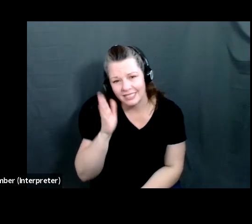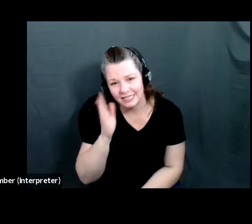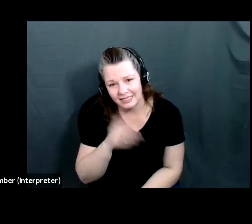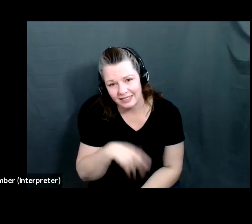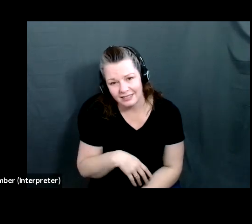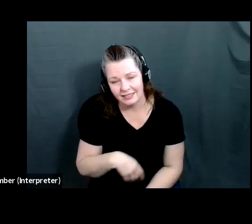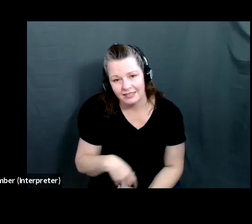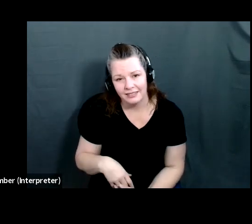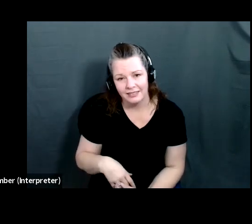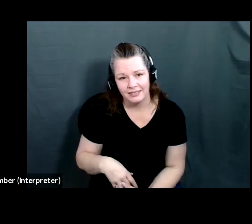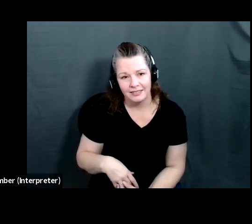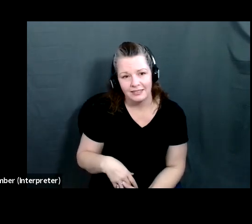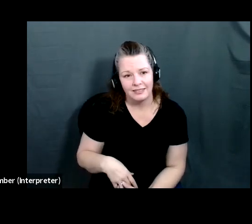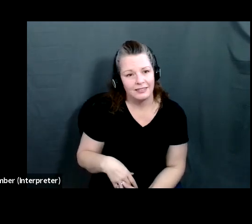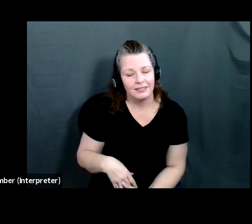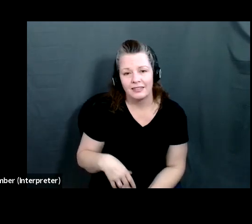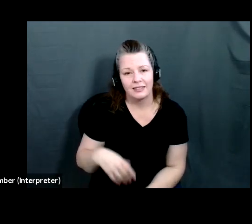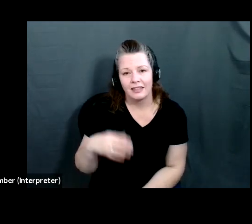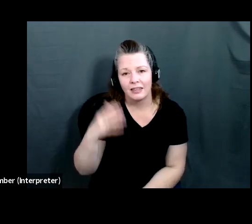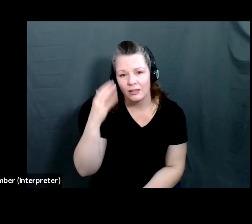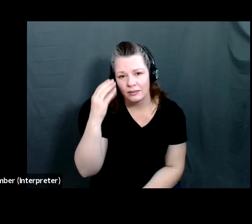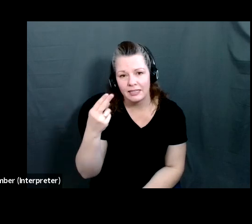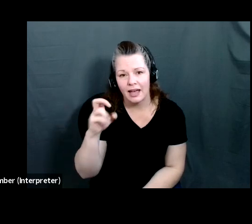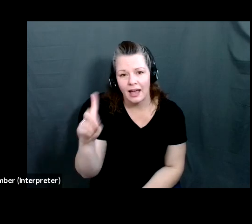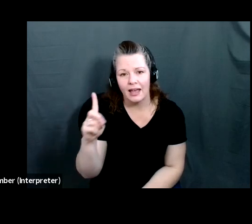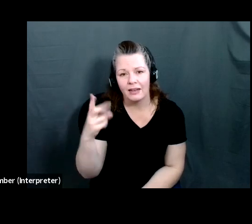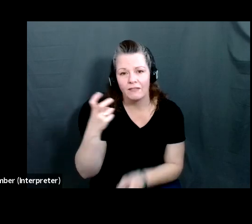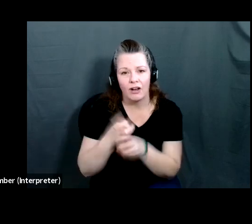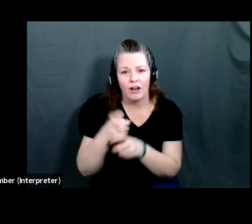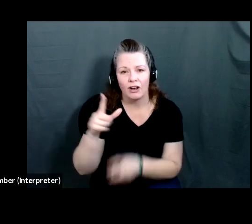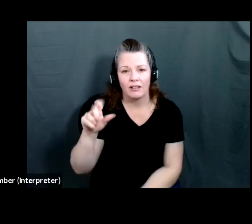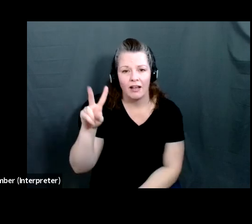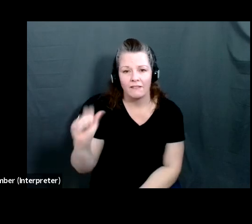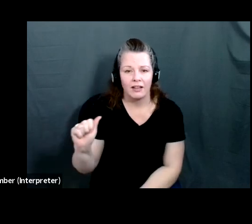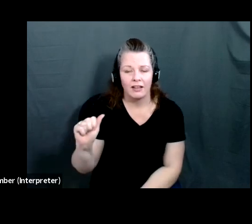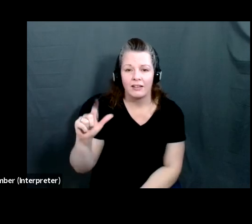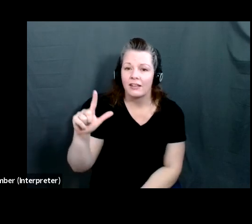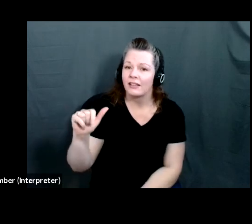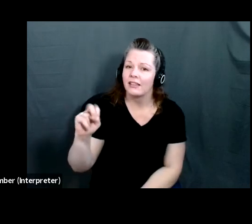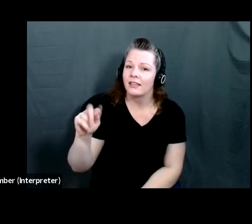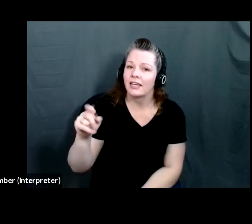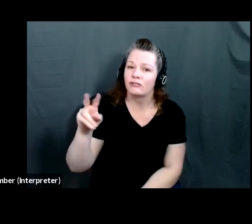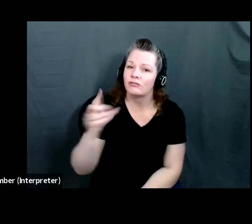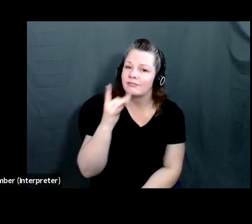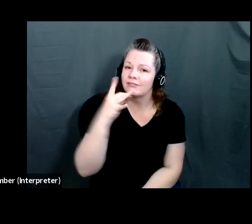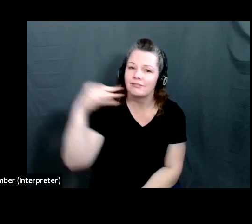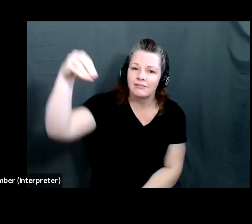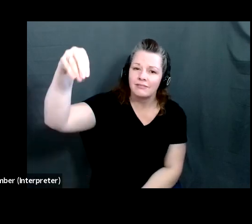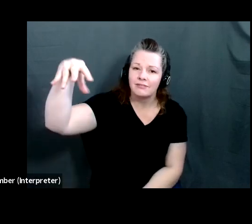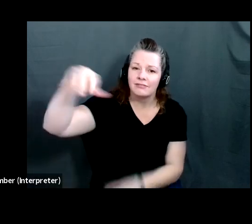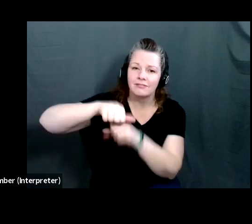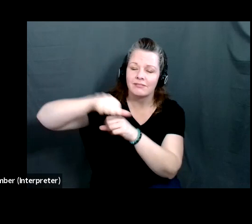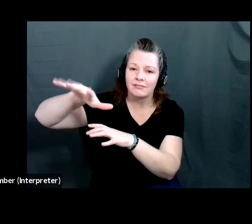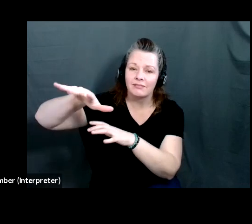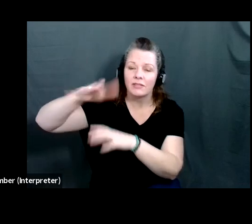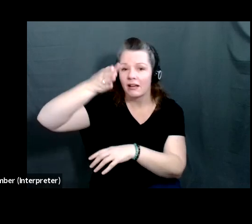was a head of hardened lava, a lantern in the mountains, a god built from the opened